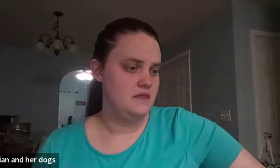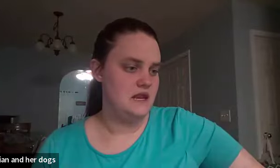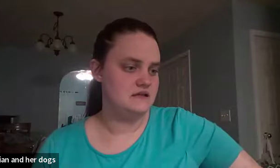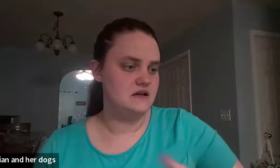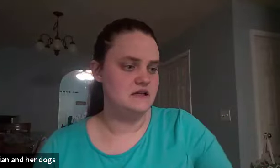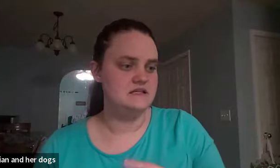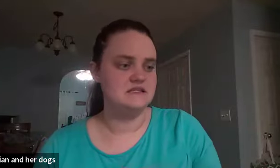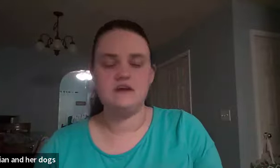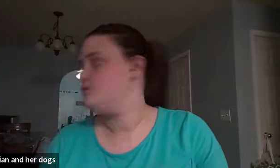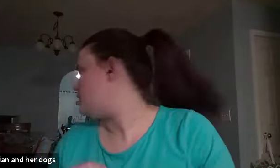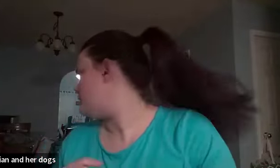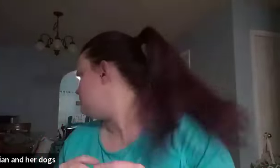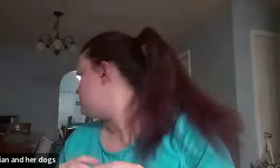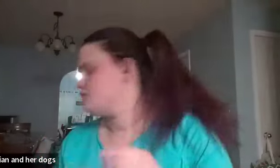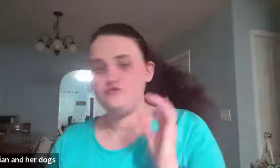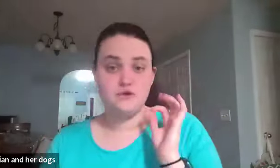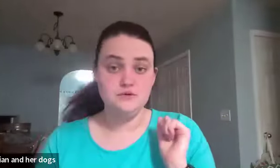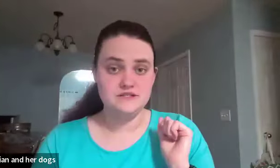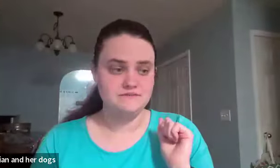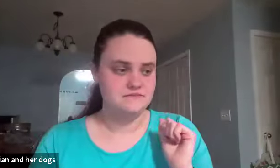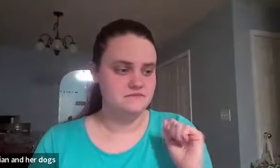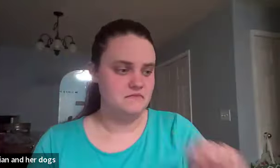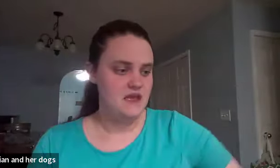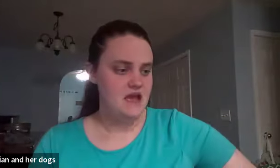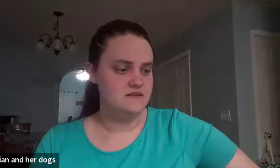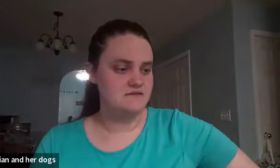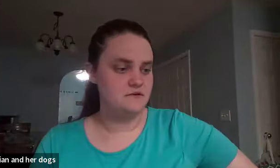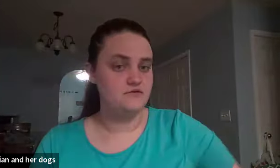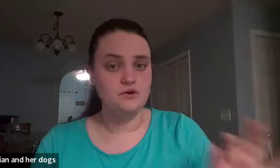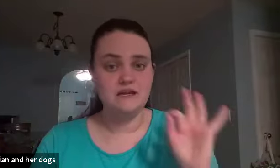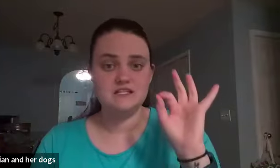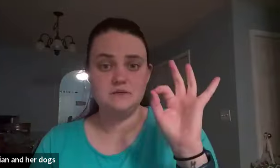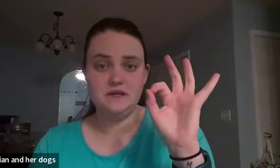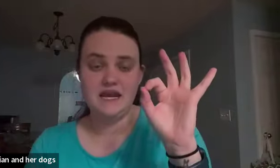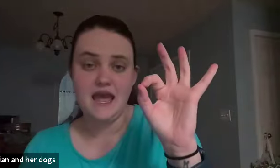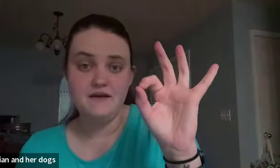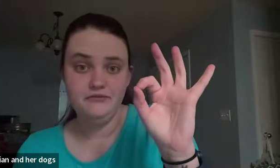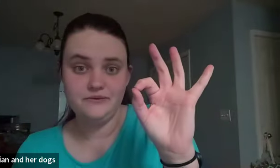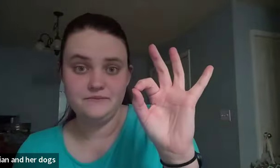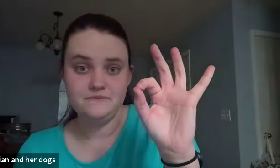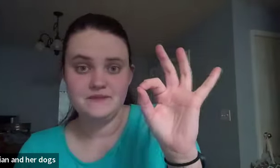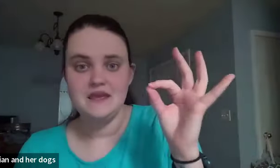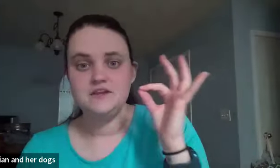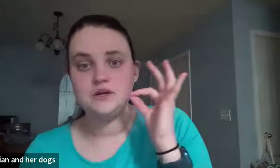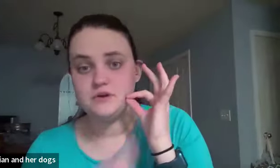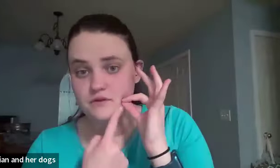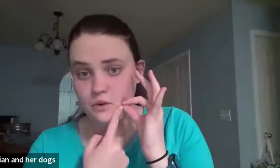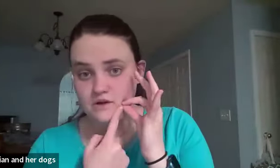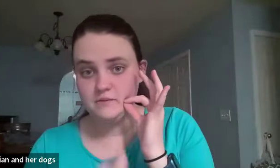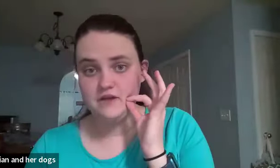The next sign is the sign for fruit. And the sign for fruit is going to be an F. You're going to put it in the corner of your mouth